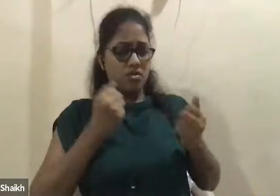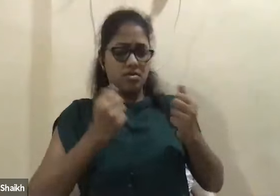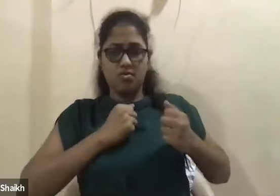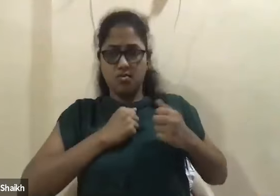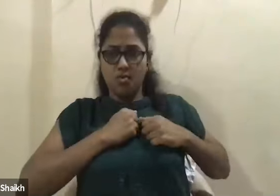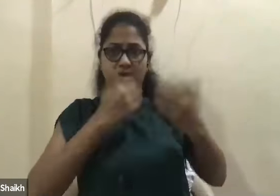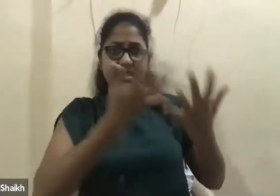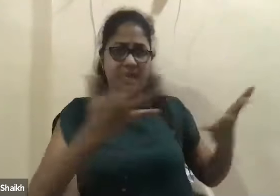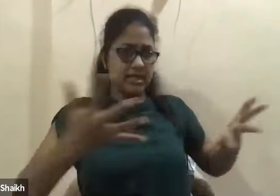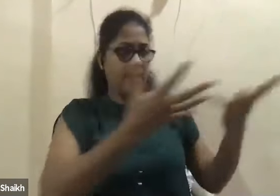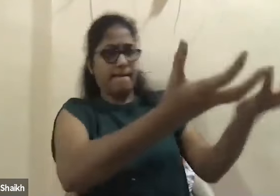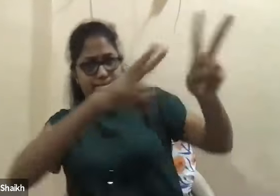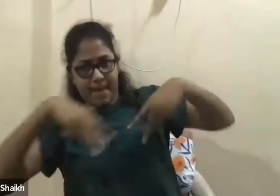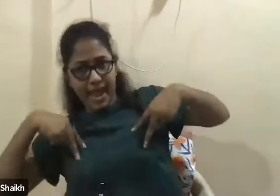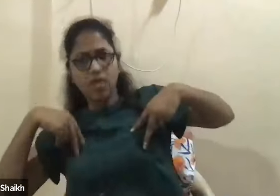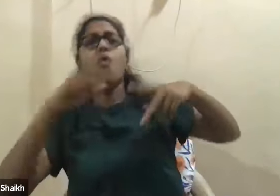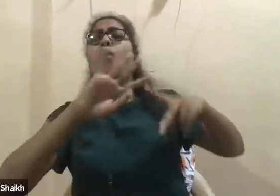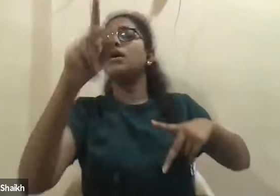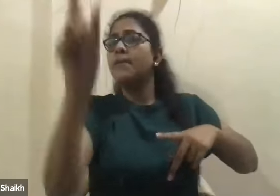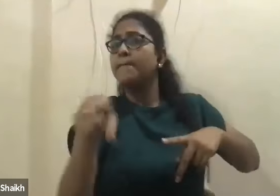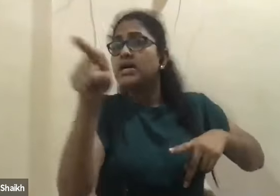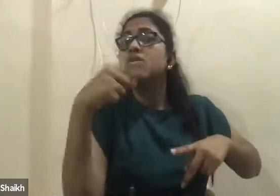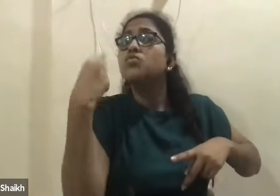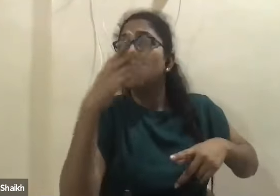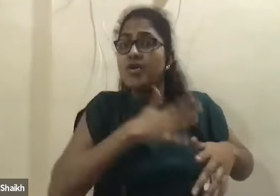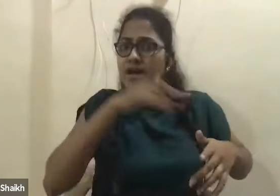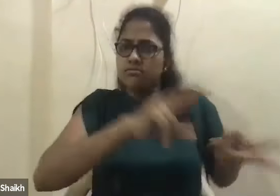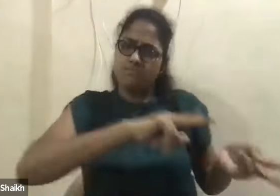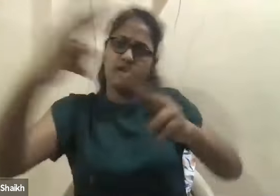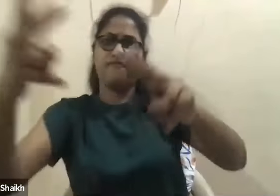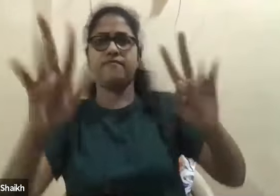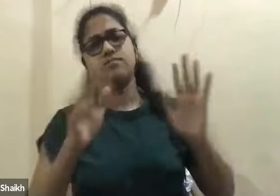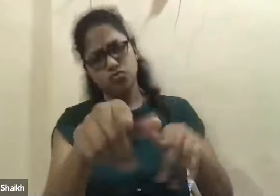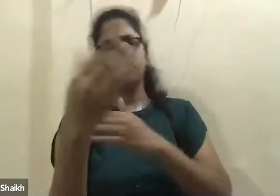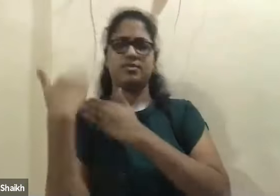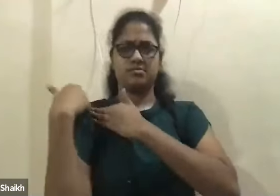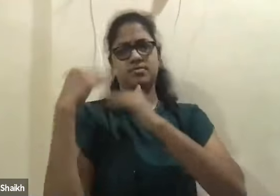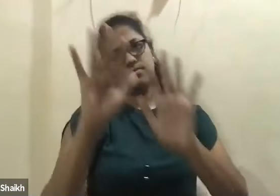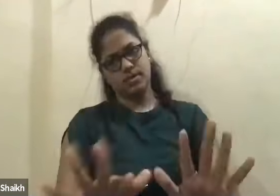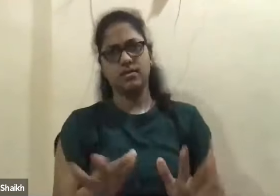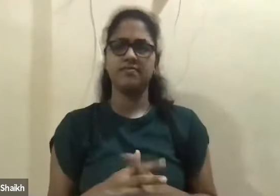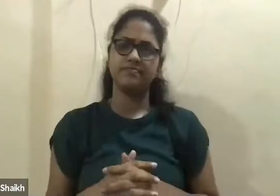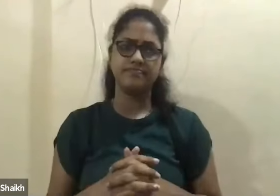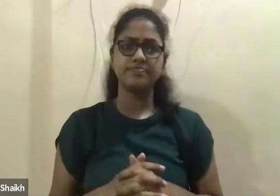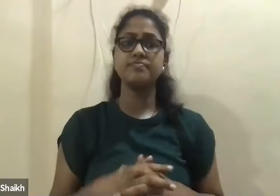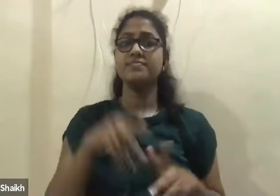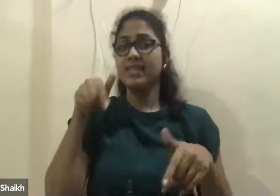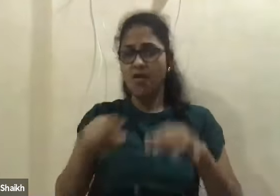so and so. I don't want you to manage it. That can always be done. Okay. Chitra Iyer has a question.